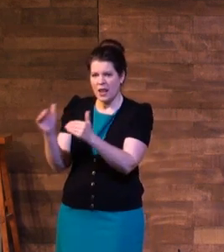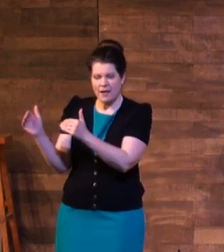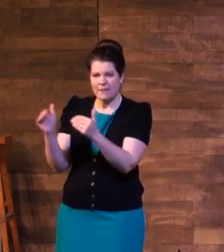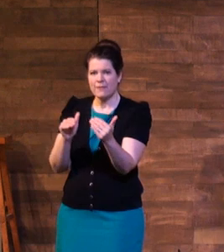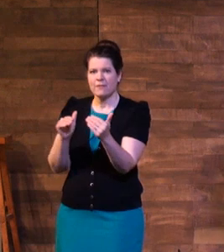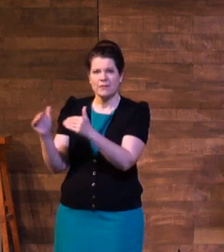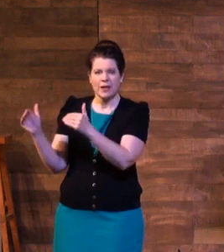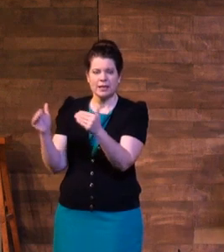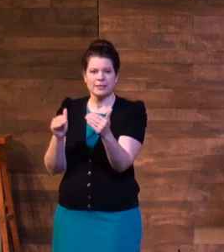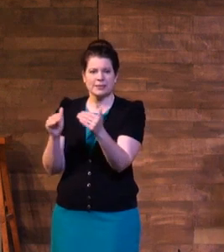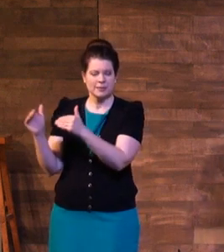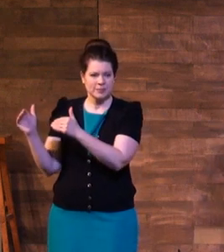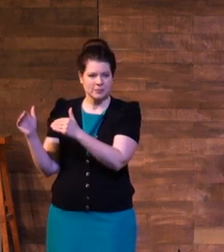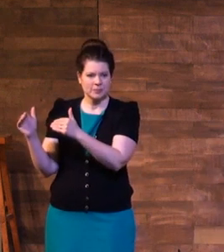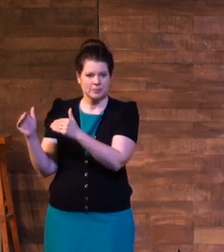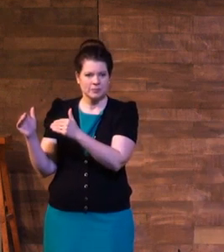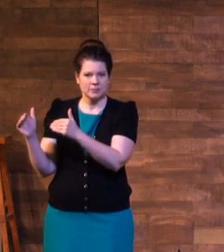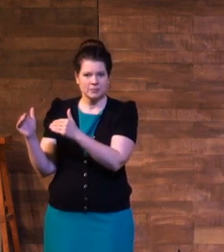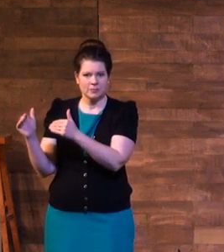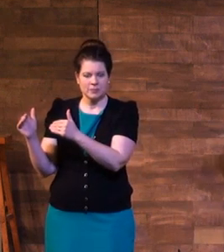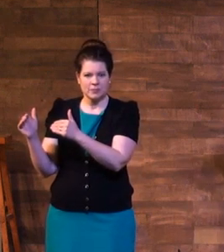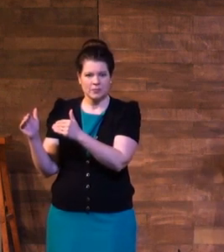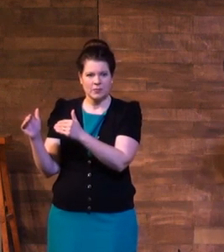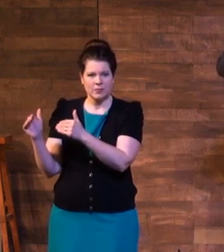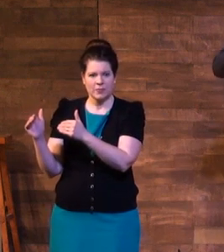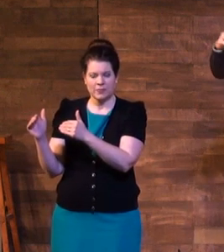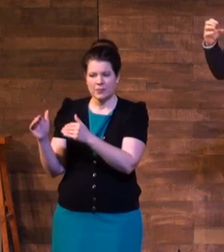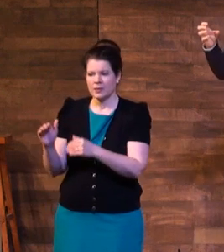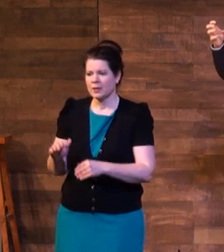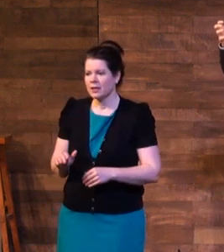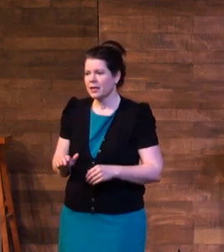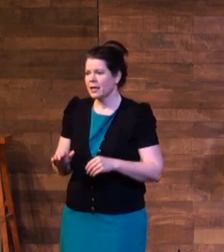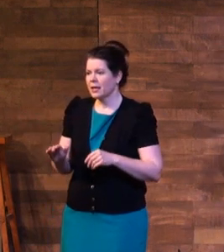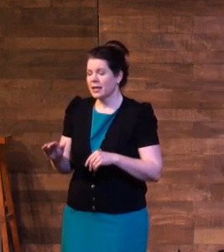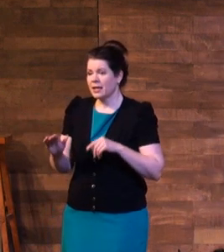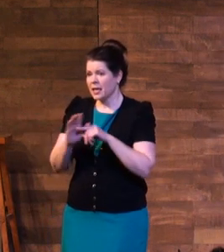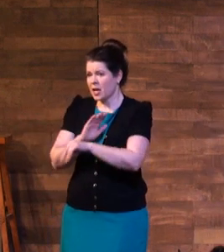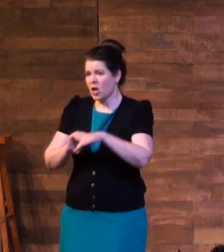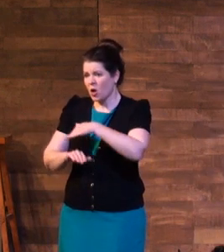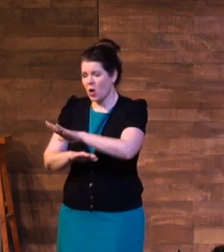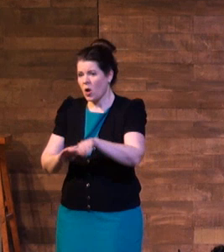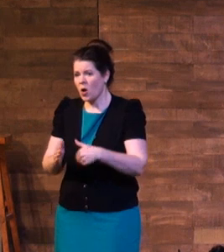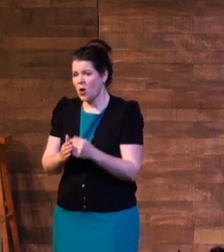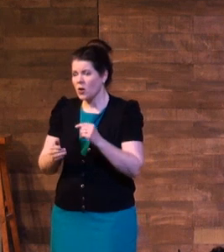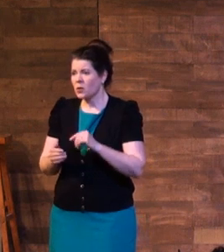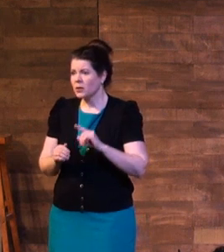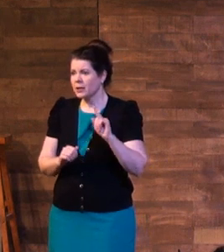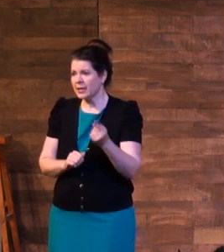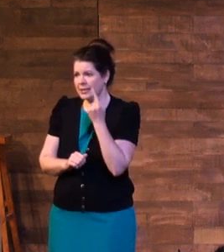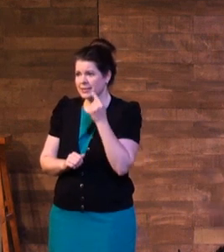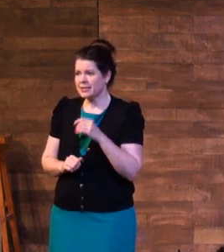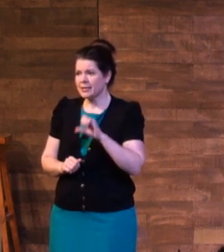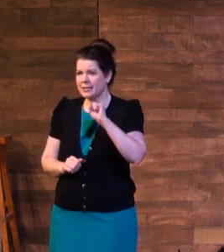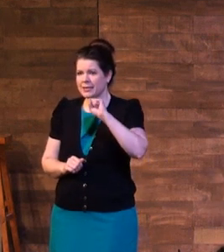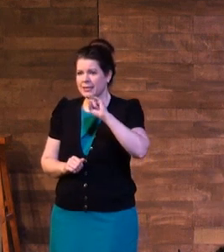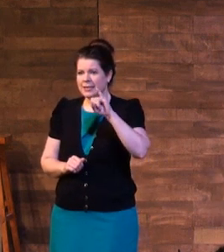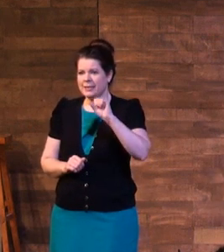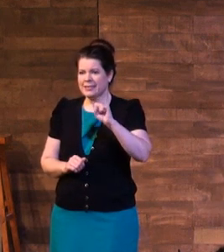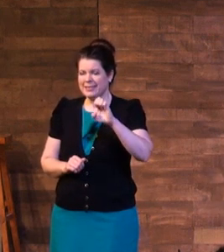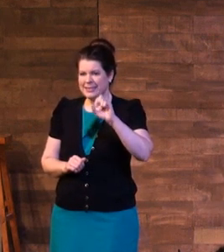under King Jabin. They get everybody except Sisera. Sisera's able to escape, and he escapes to what he thought was a friendly